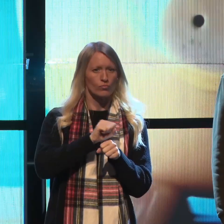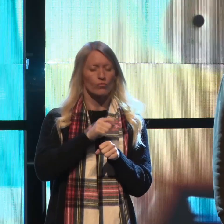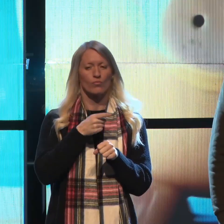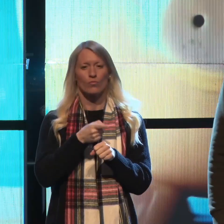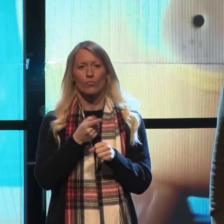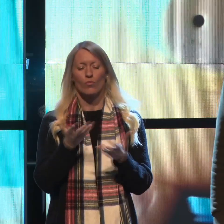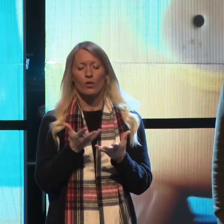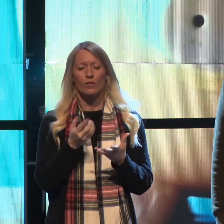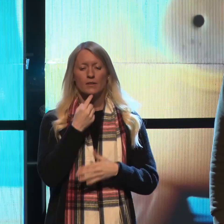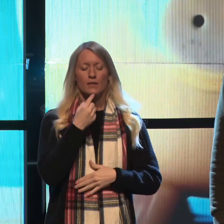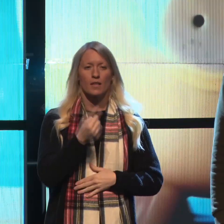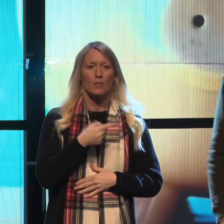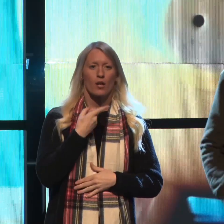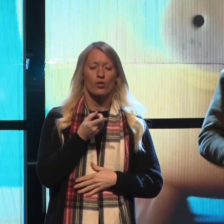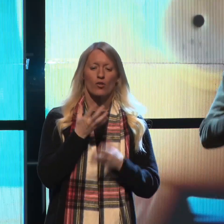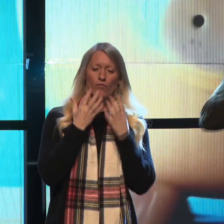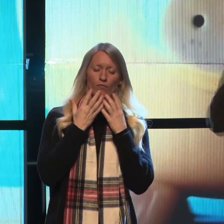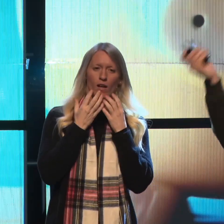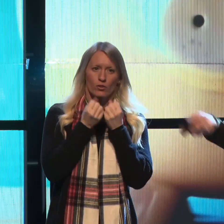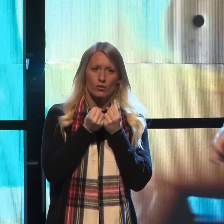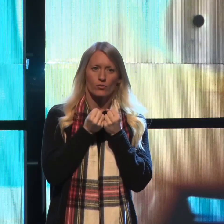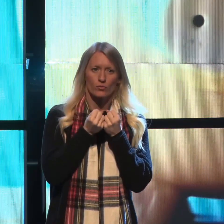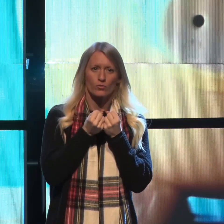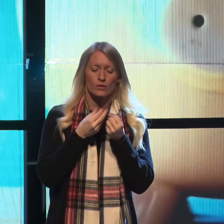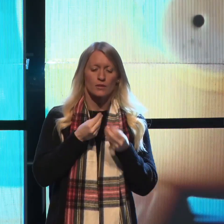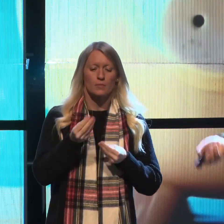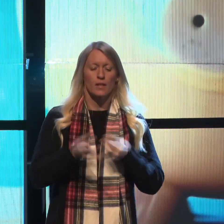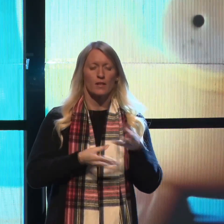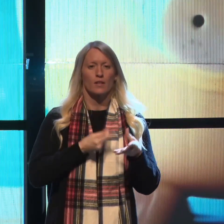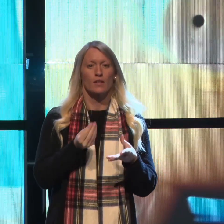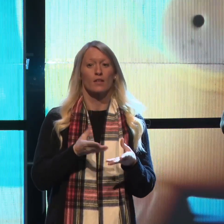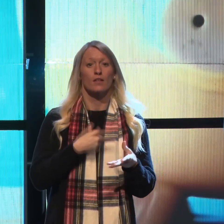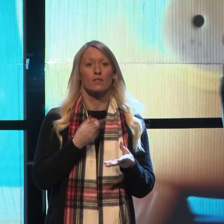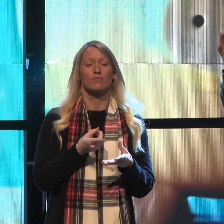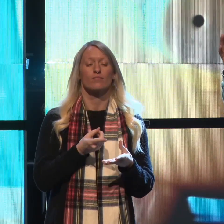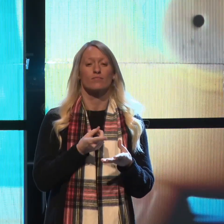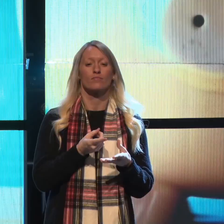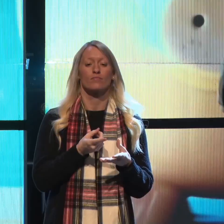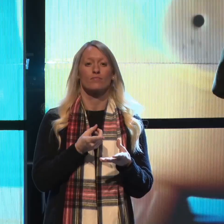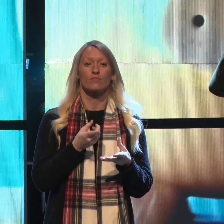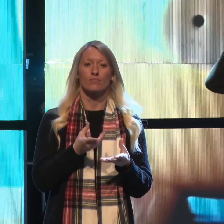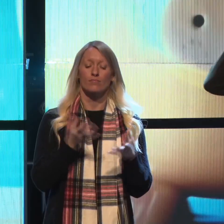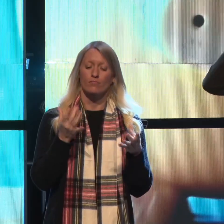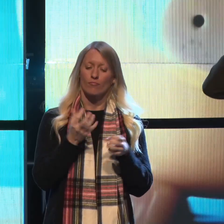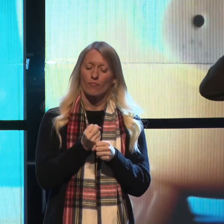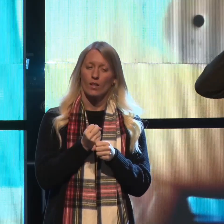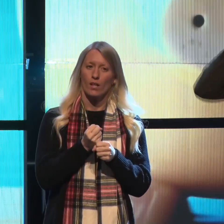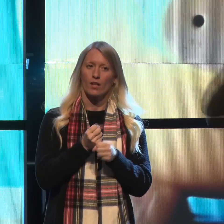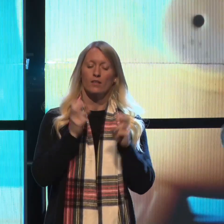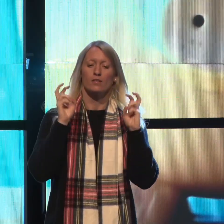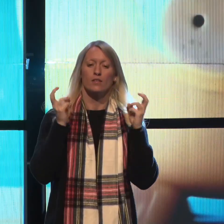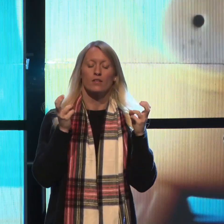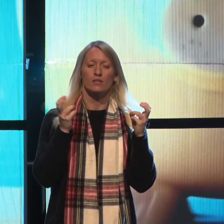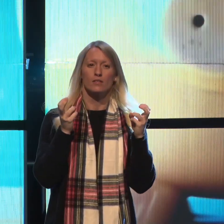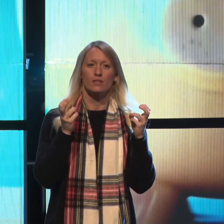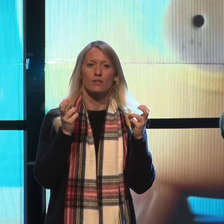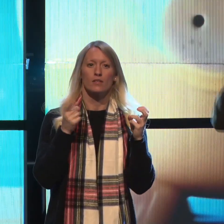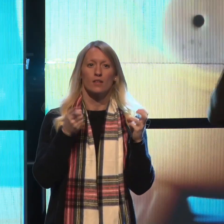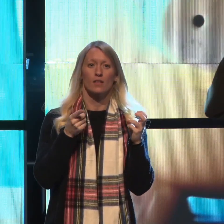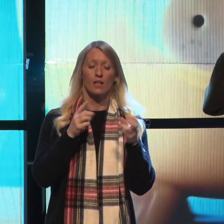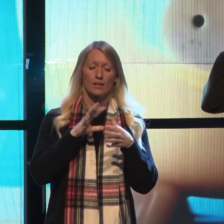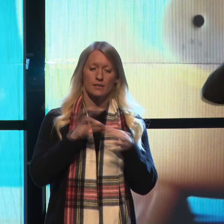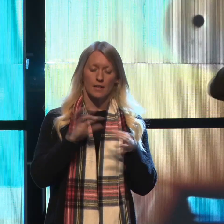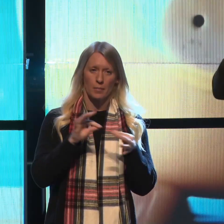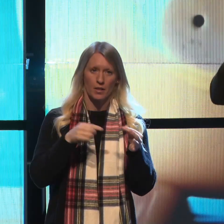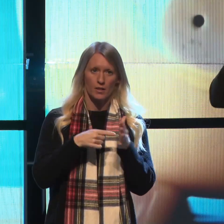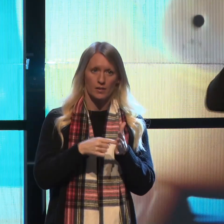and your spending? And then come up with a statement, put it into a statement. So like an example would be like, I want my finances